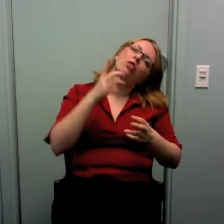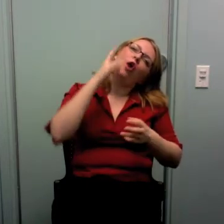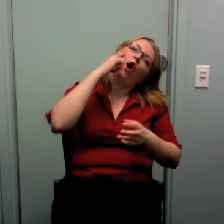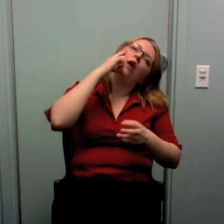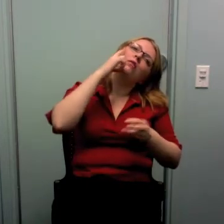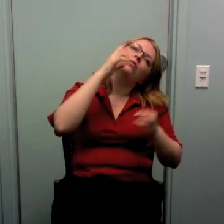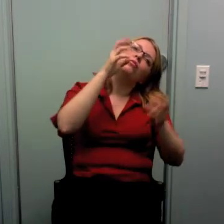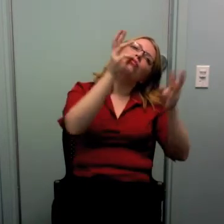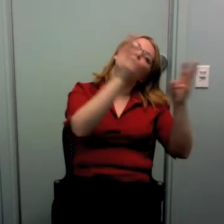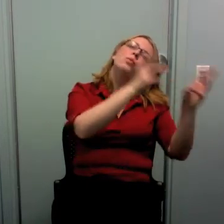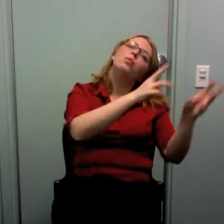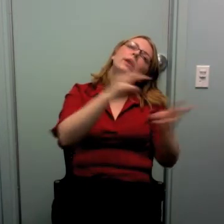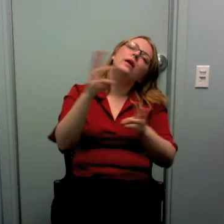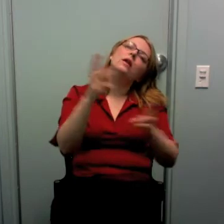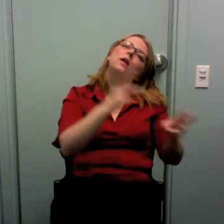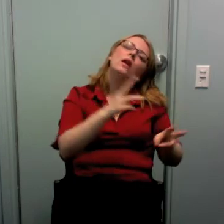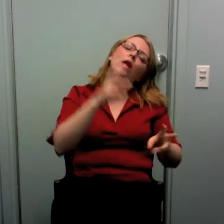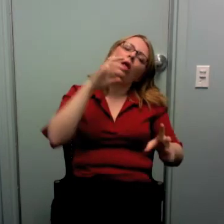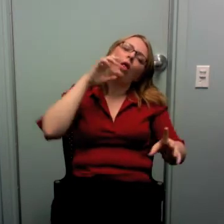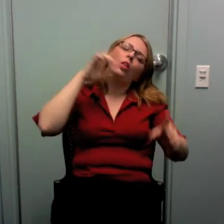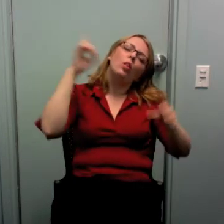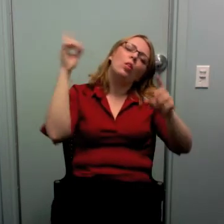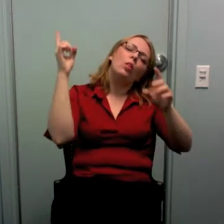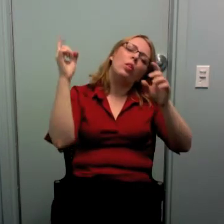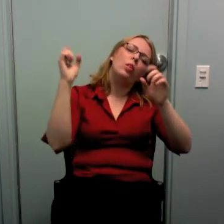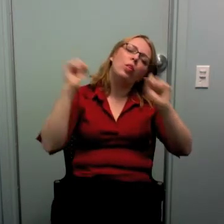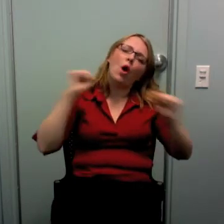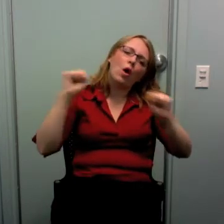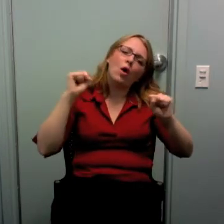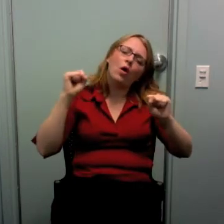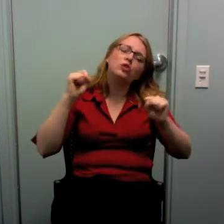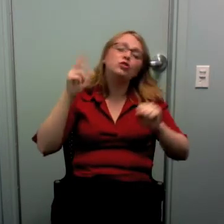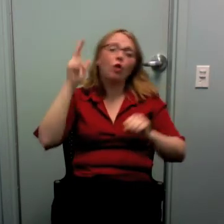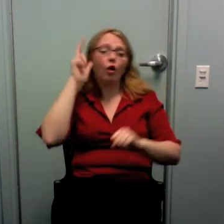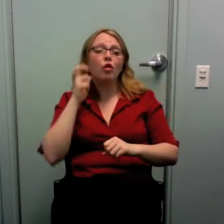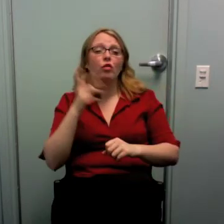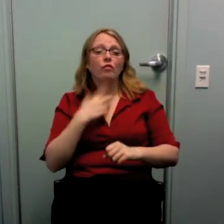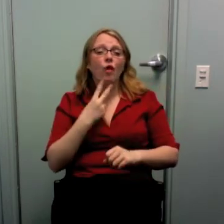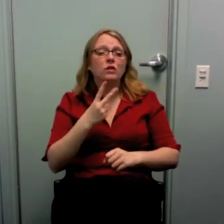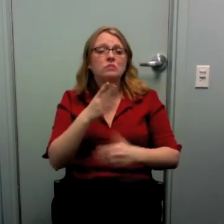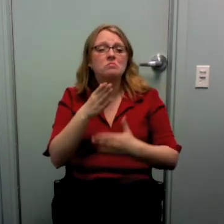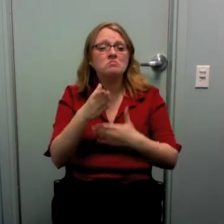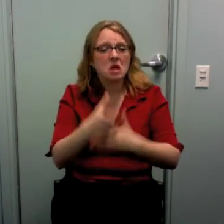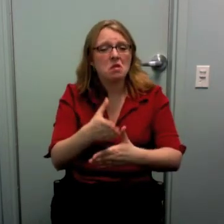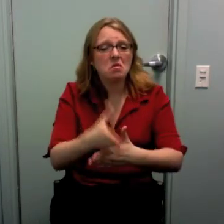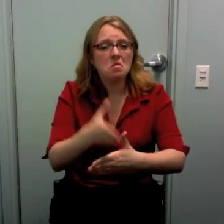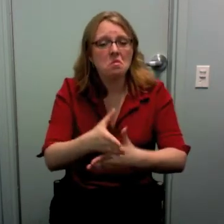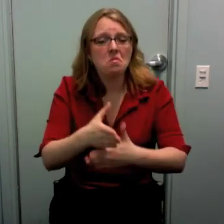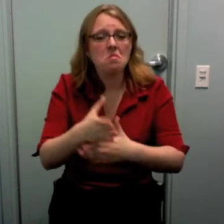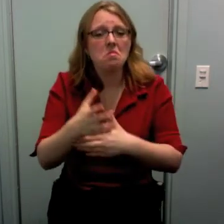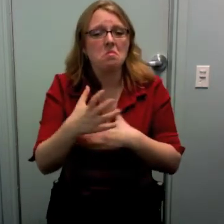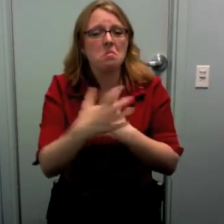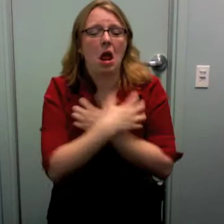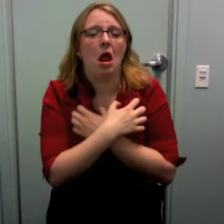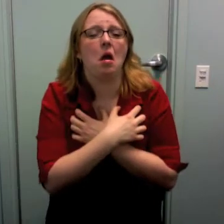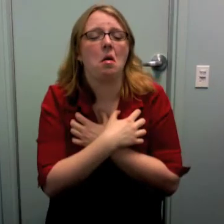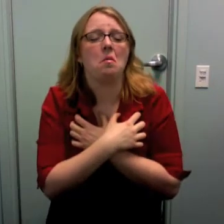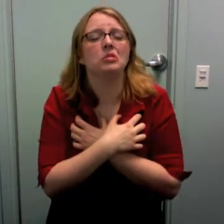thunder. And she had heard the middle voice of the middle bear, but it was only as if she had heard someone speaking in a